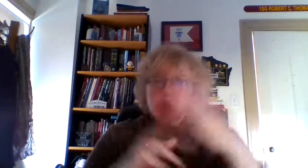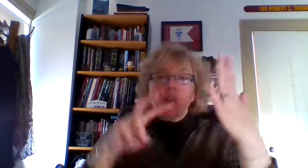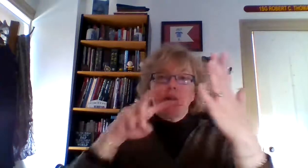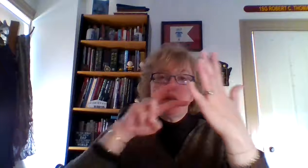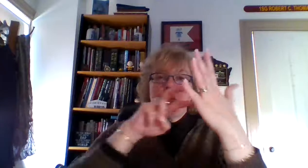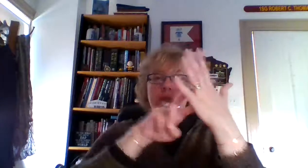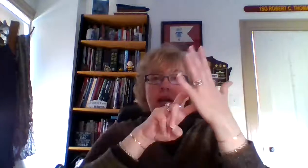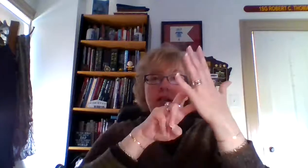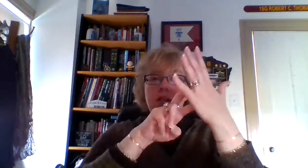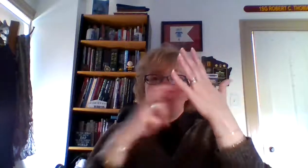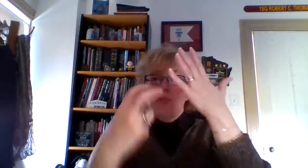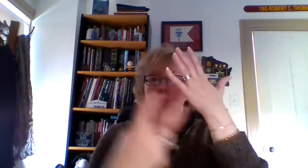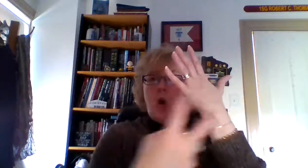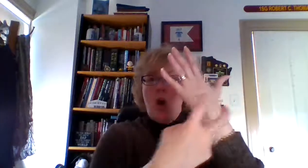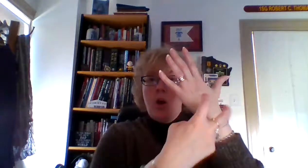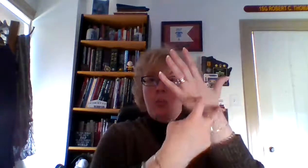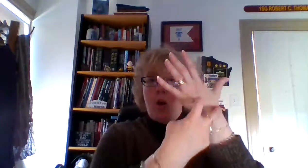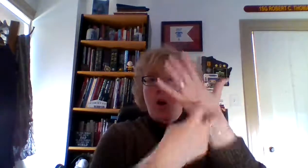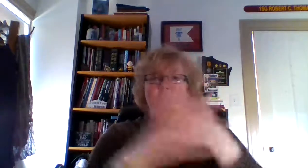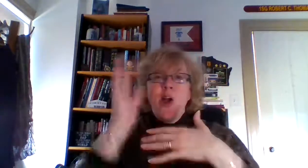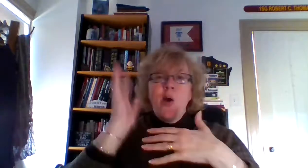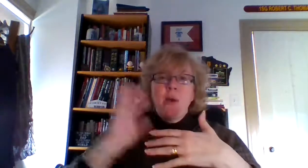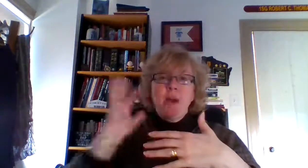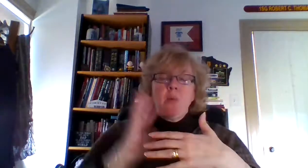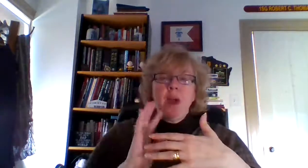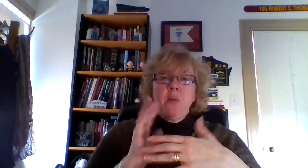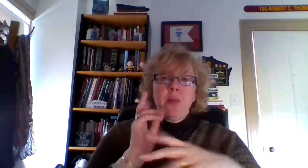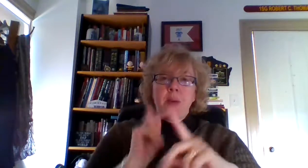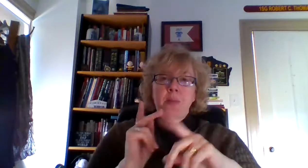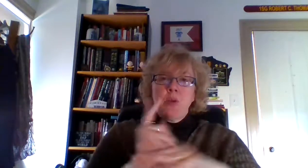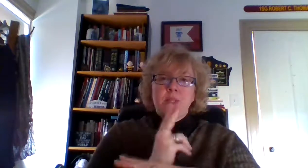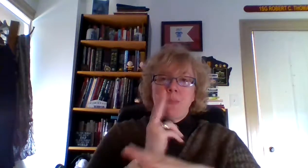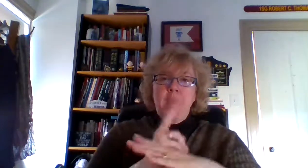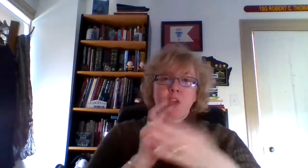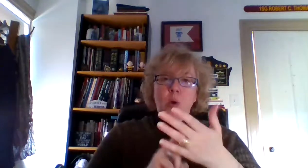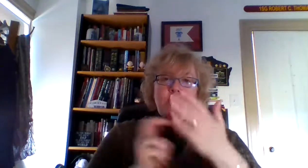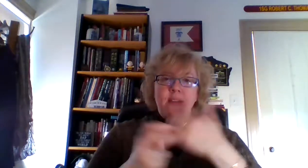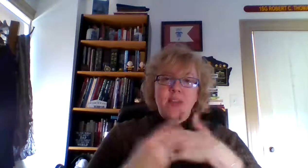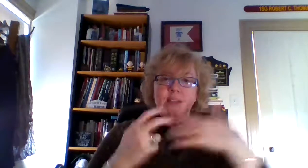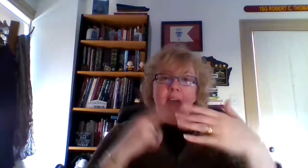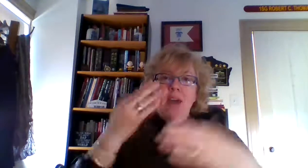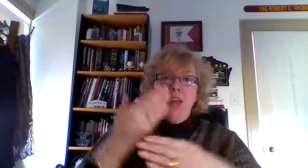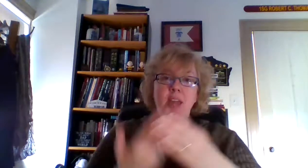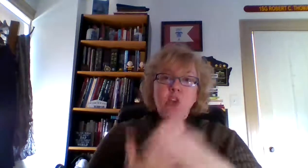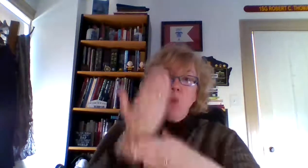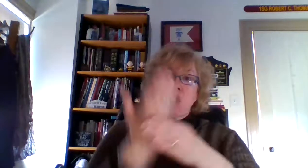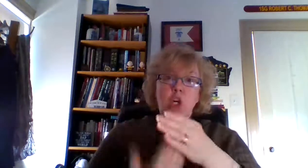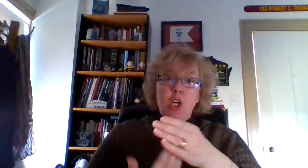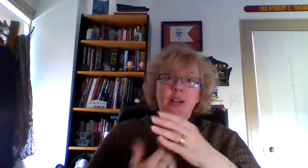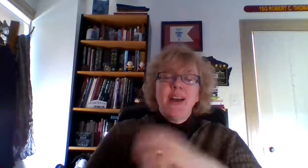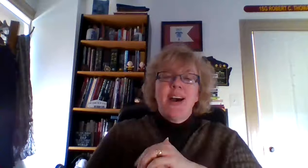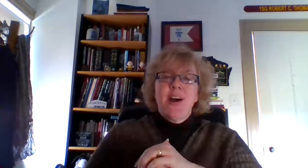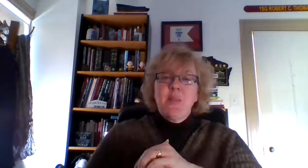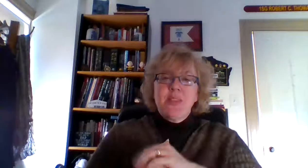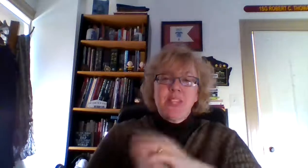Toast. It's prong. Way back when people used to make toast and they didn't have a toaster, what they